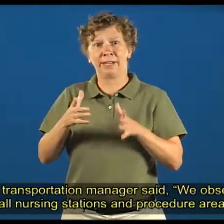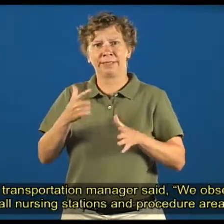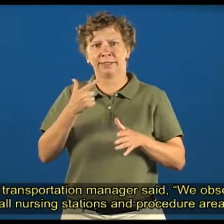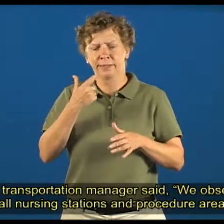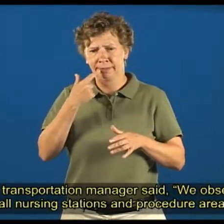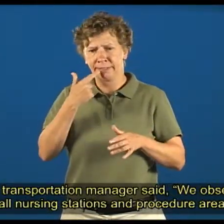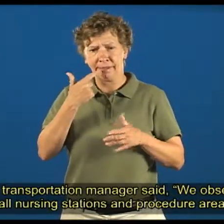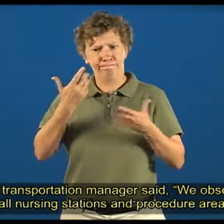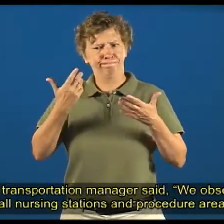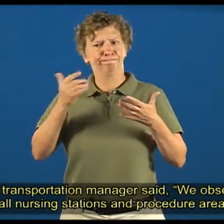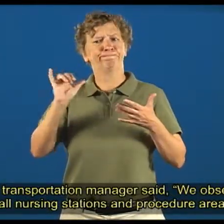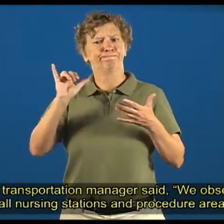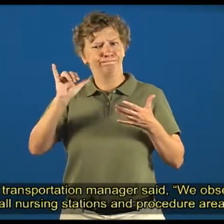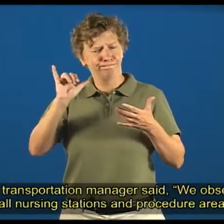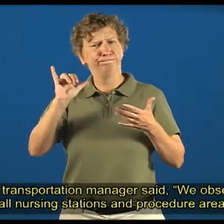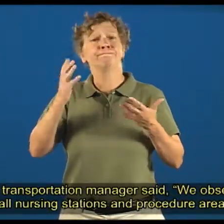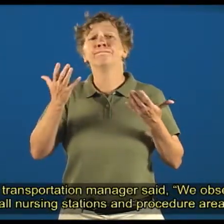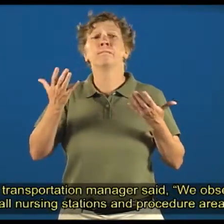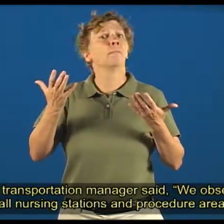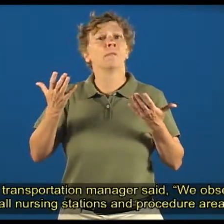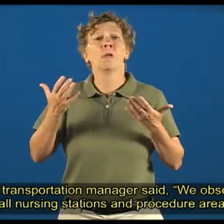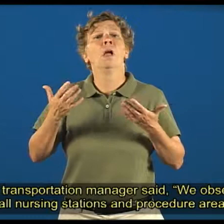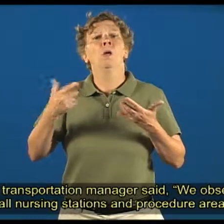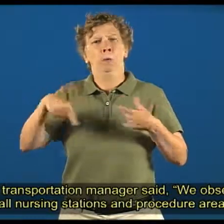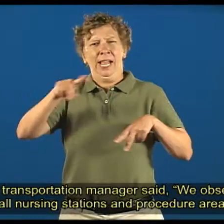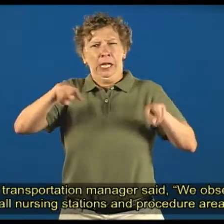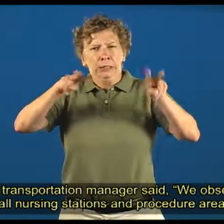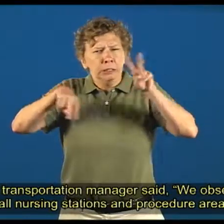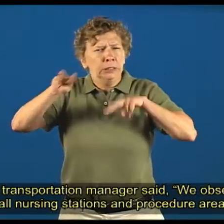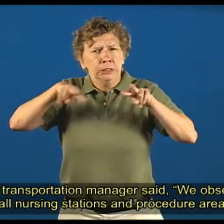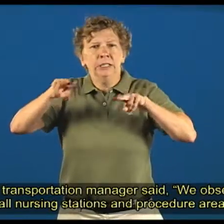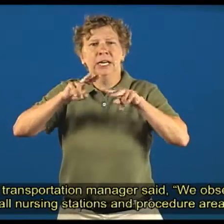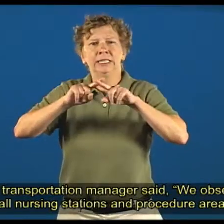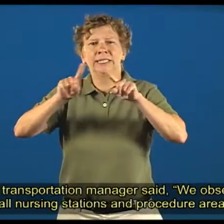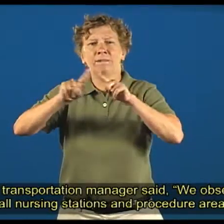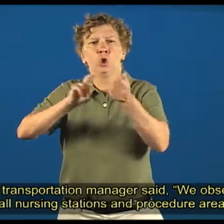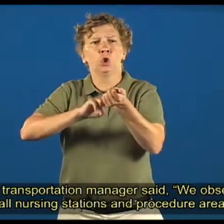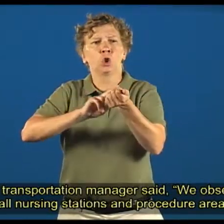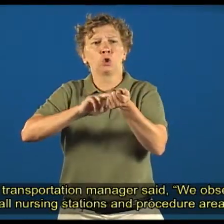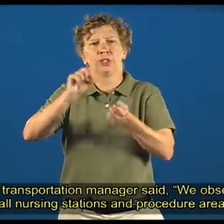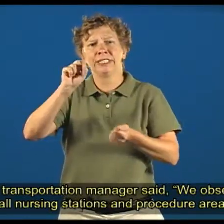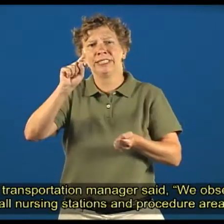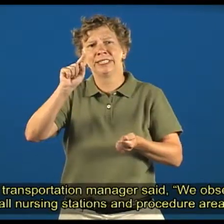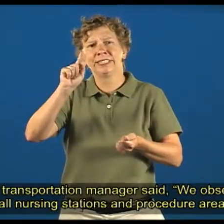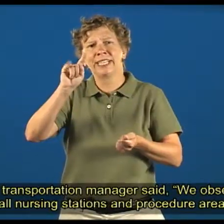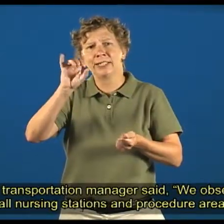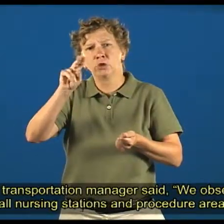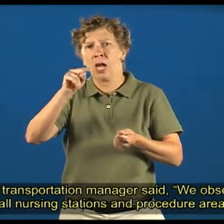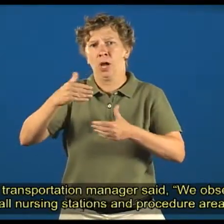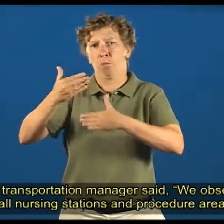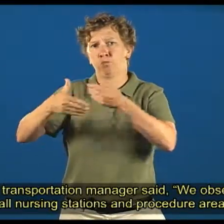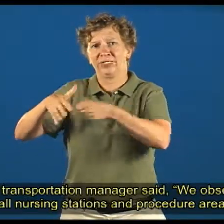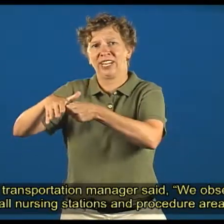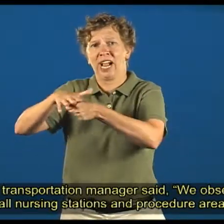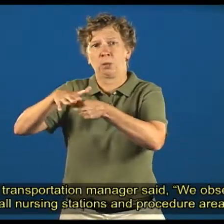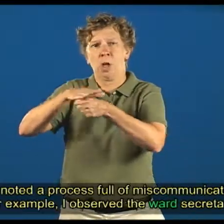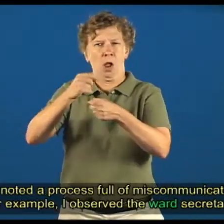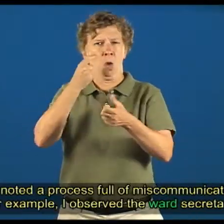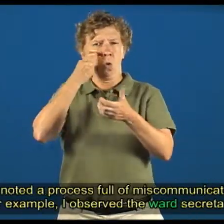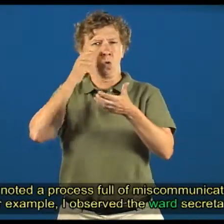The transportation manager said, "We observed all nursing stations and procedure areas